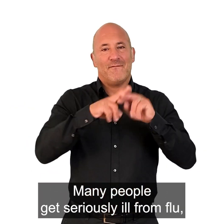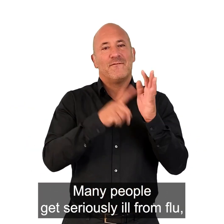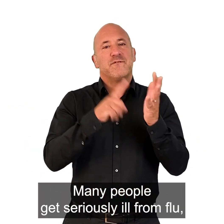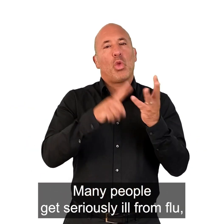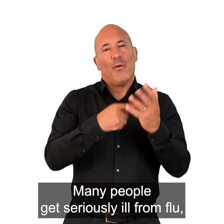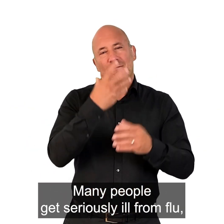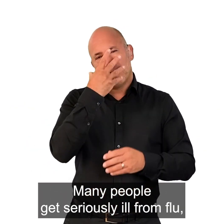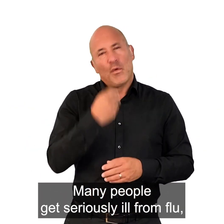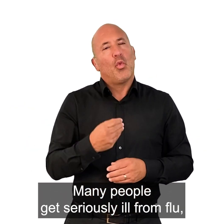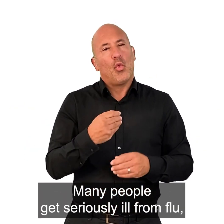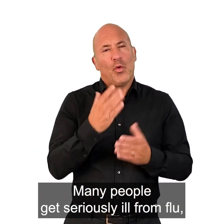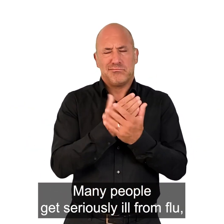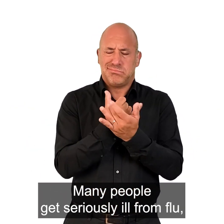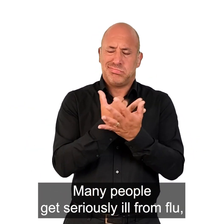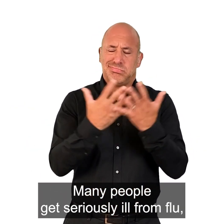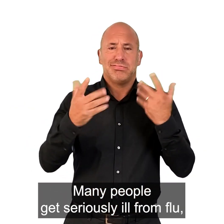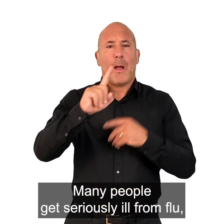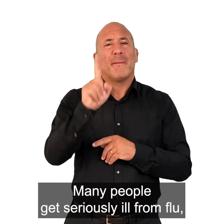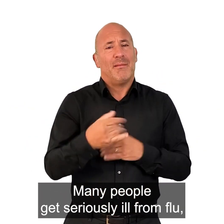Many people get seriously ill from flu,